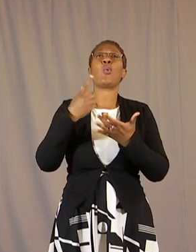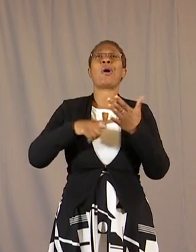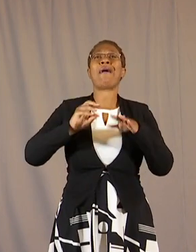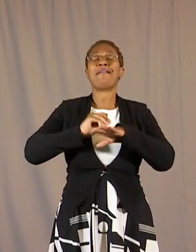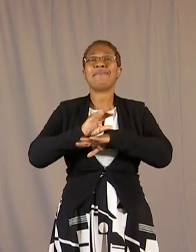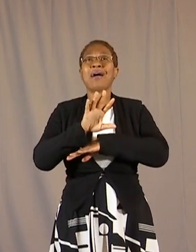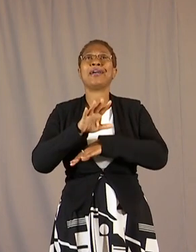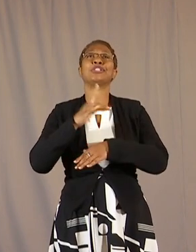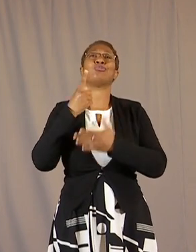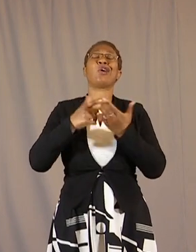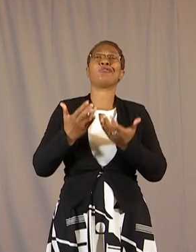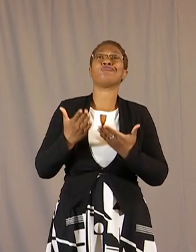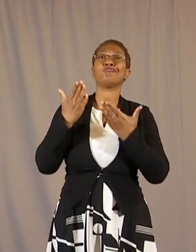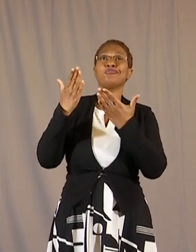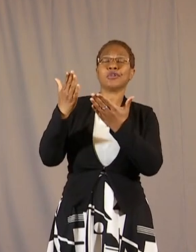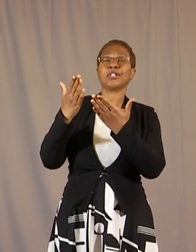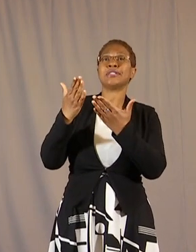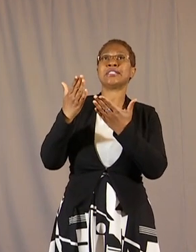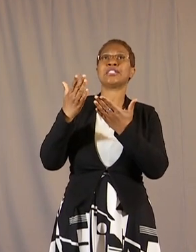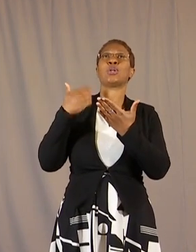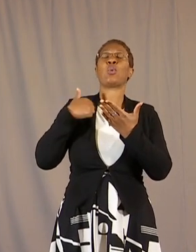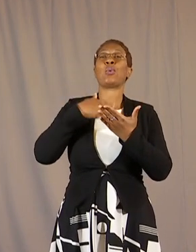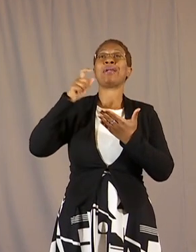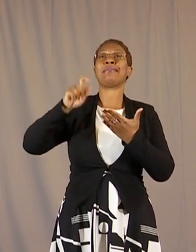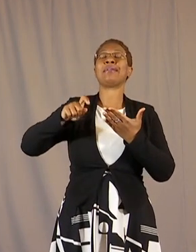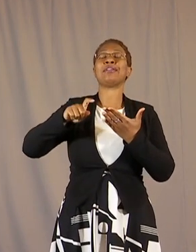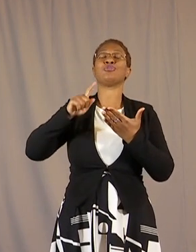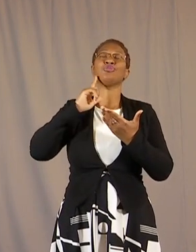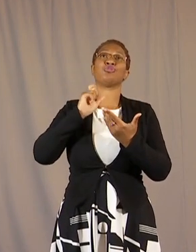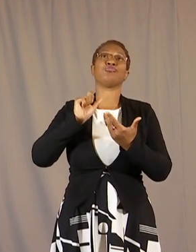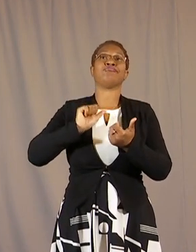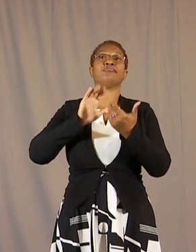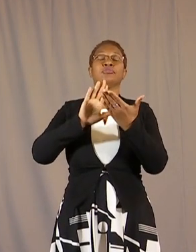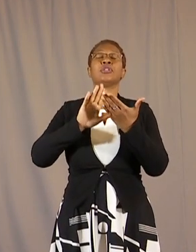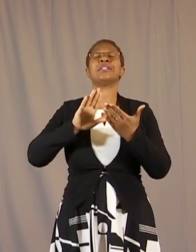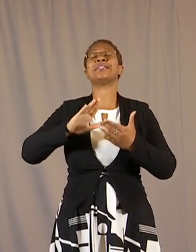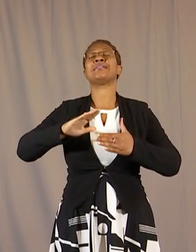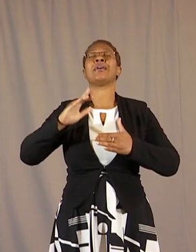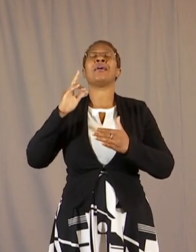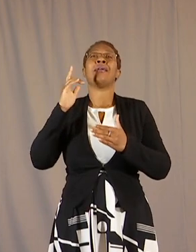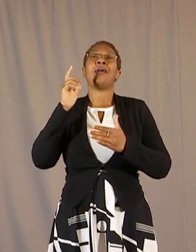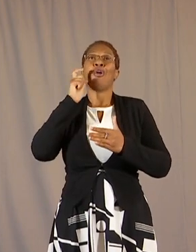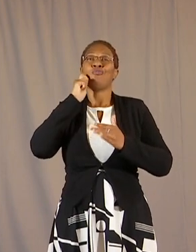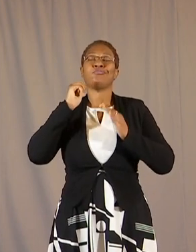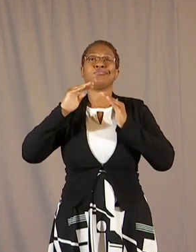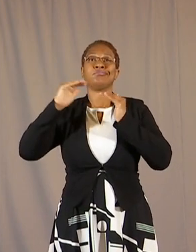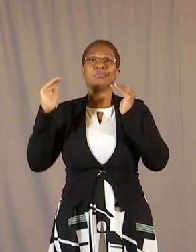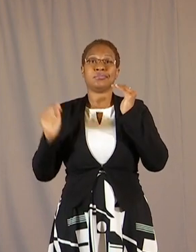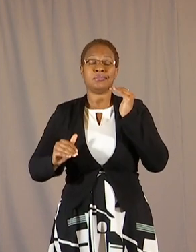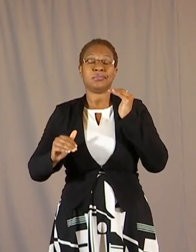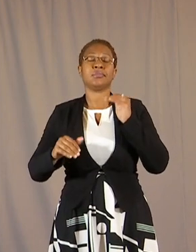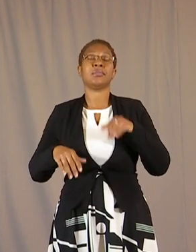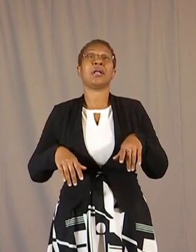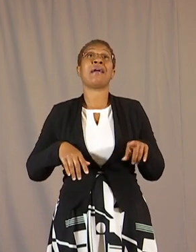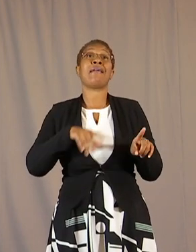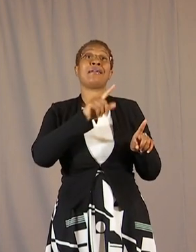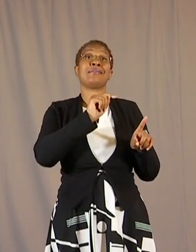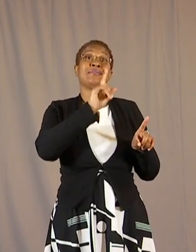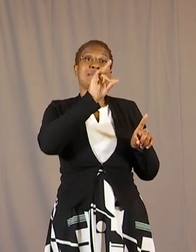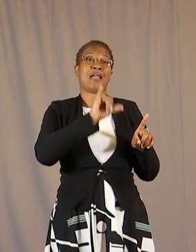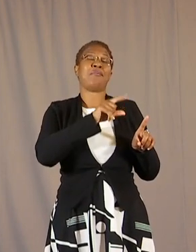recommendations to address health disparities, recommendations for action, right? And I think Tommy,